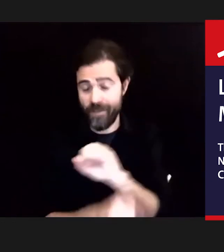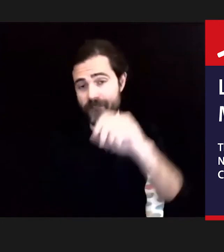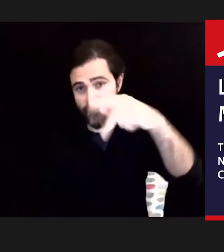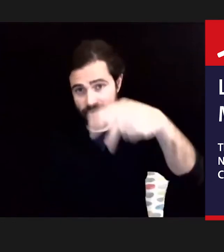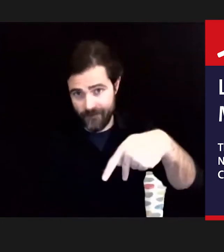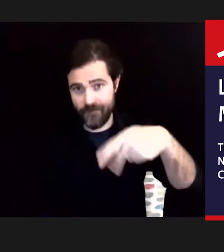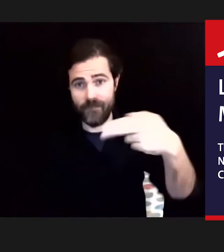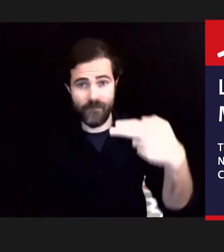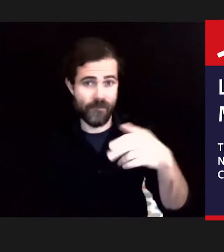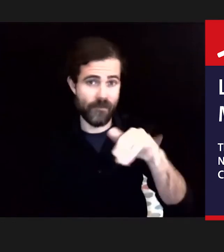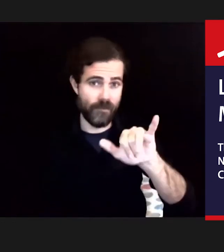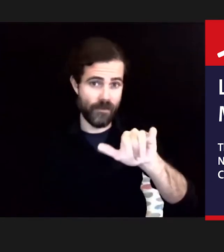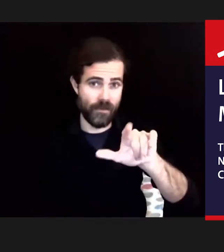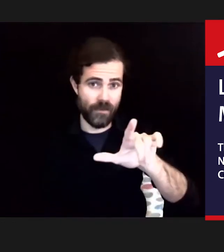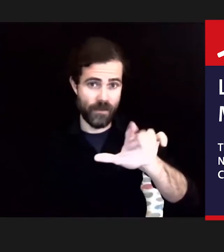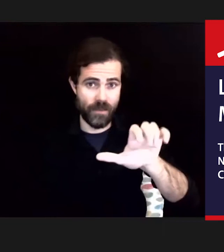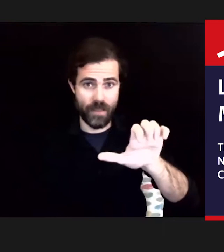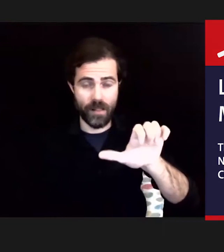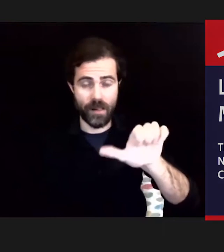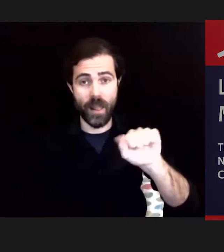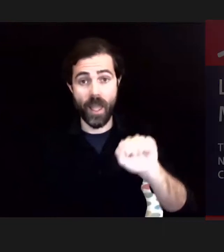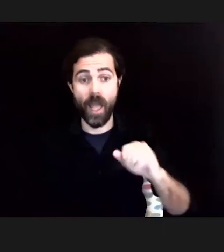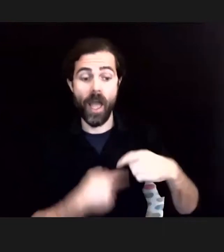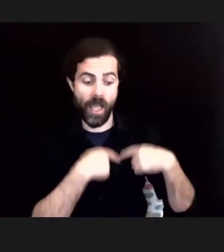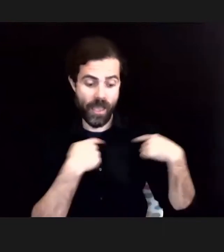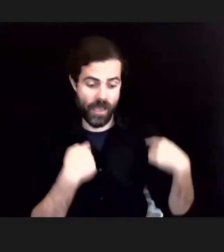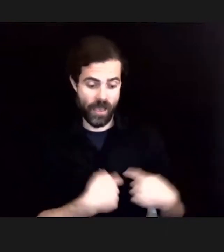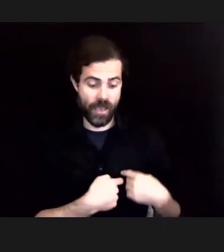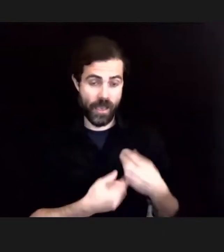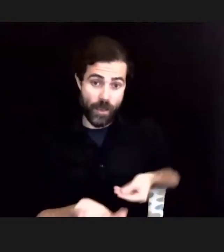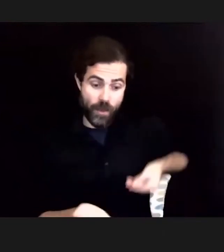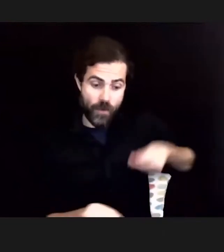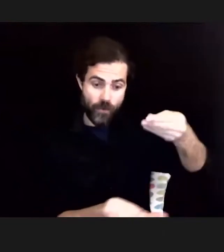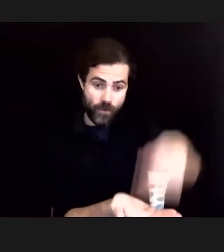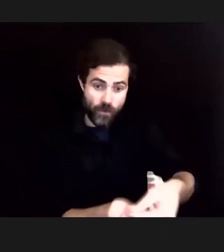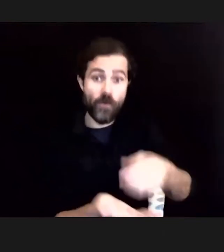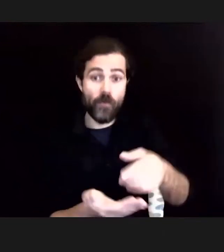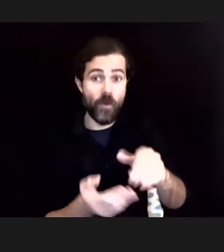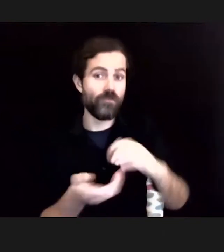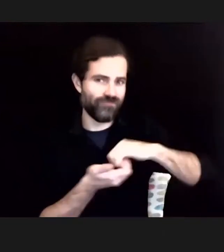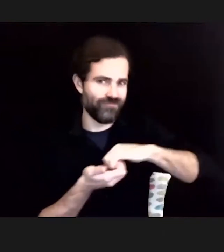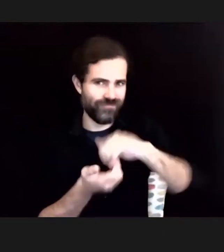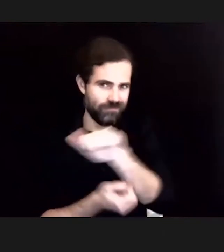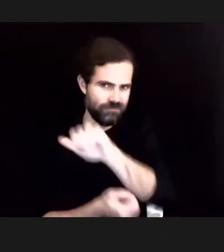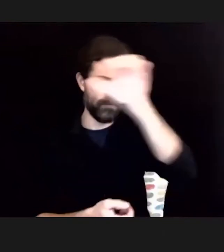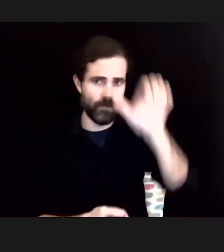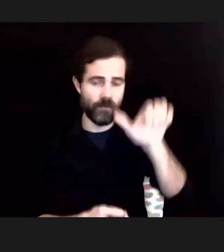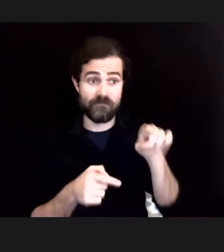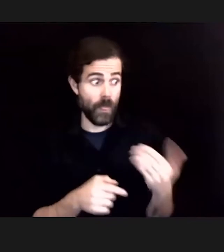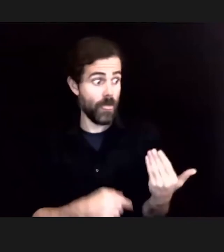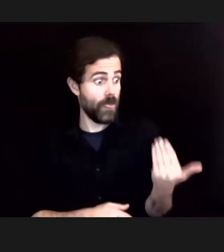let me just say very briefly what PHILEA is, because it's a very recently born